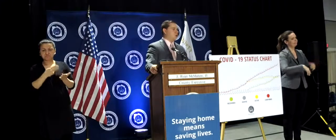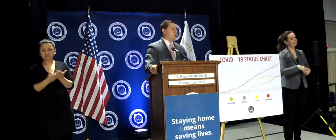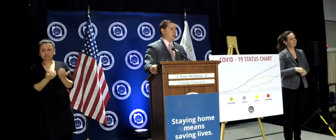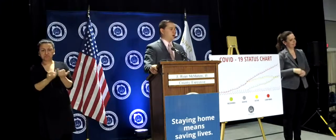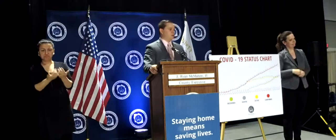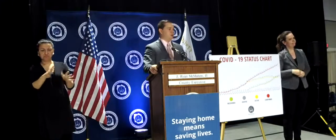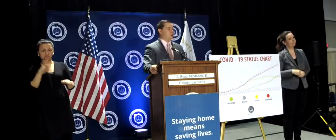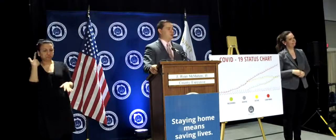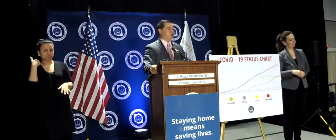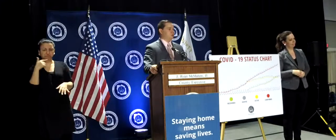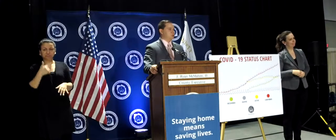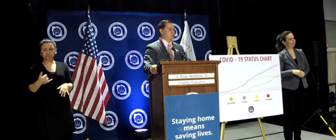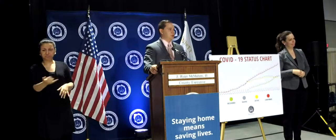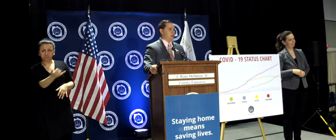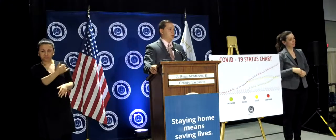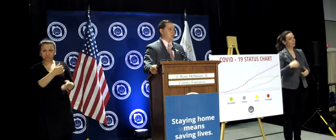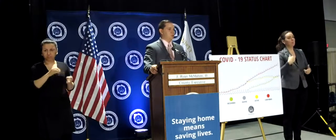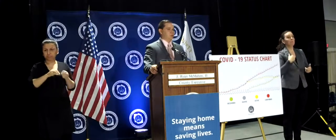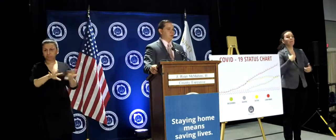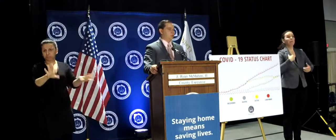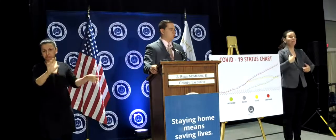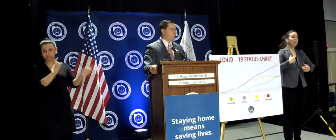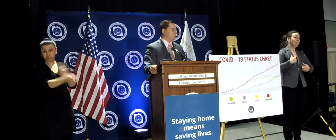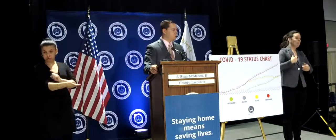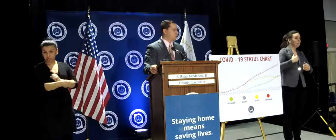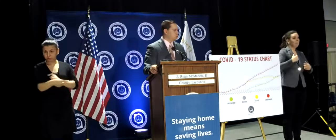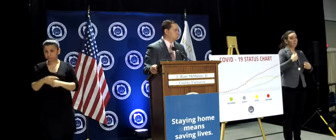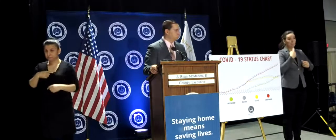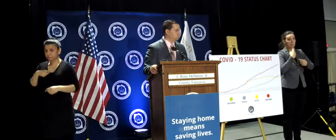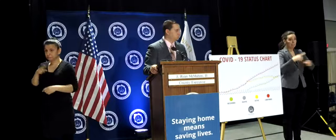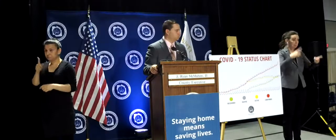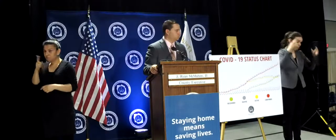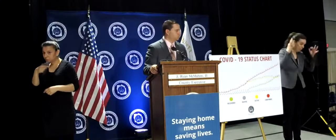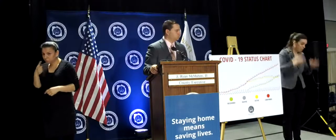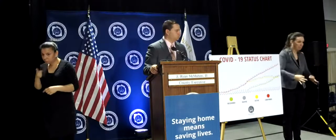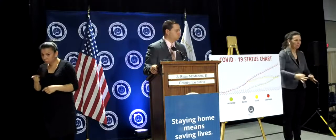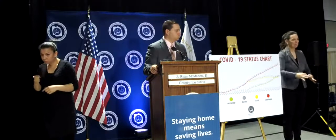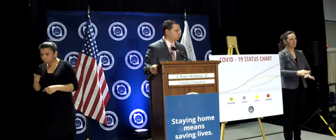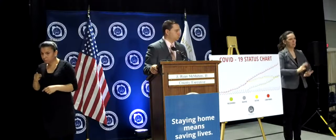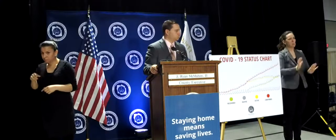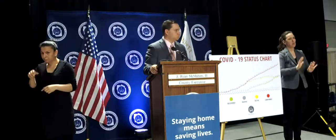not quite ready to make those conclusions yet, but hopefully we will be soon.